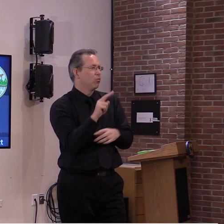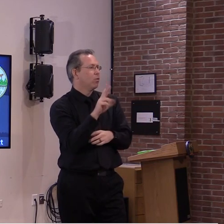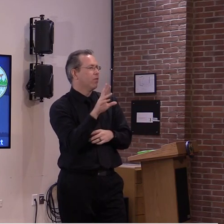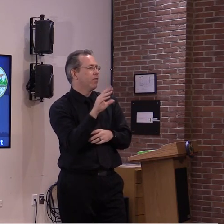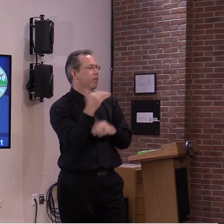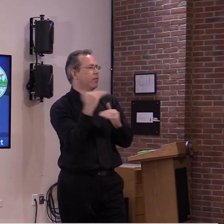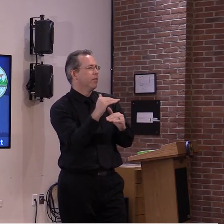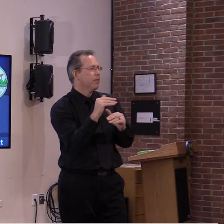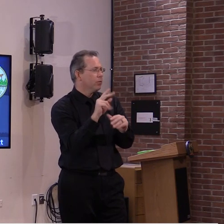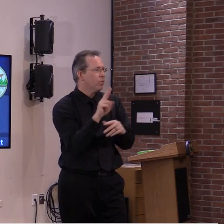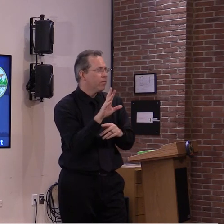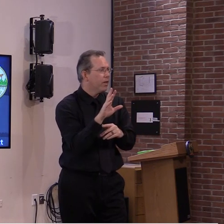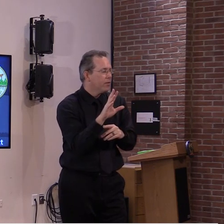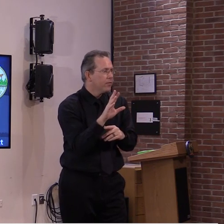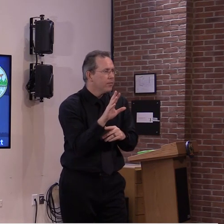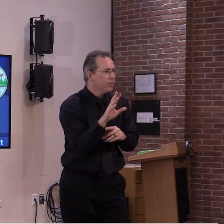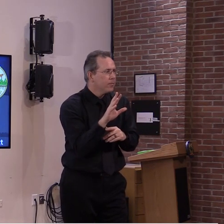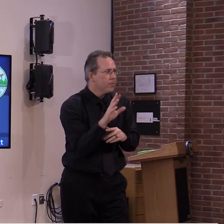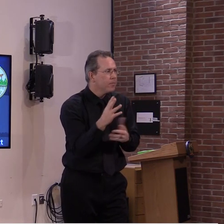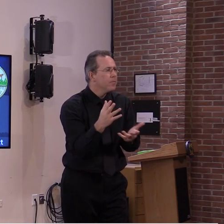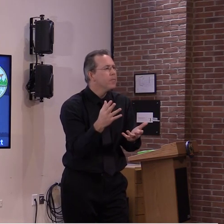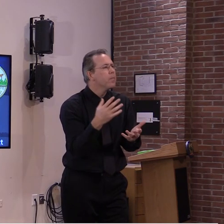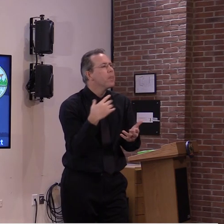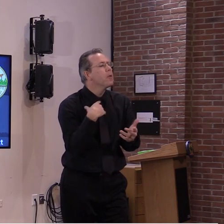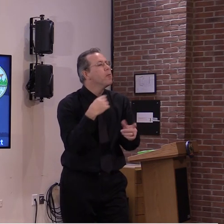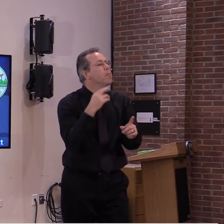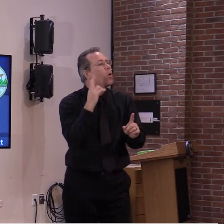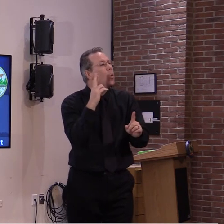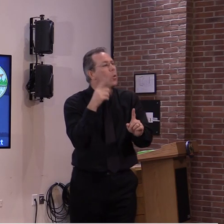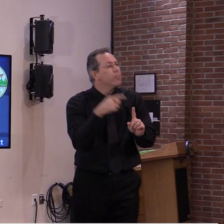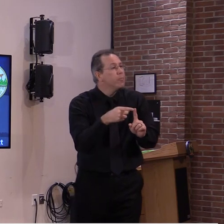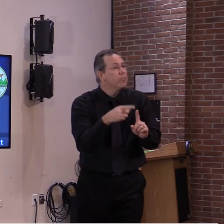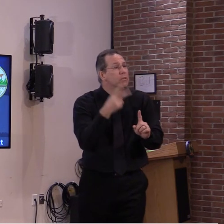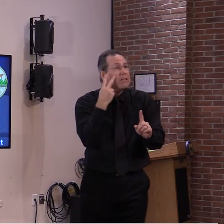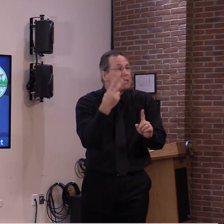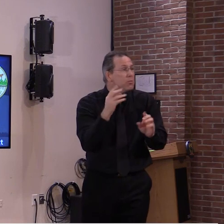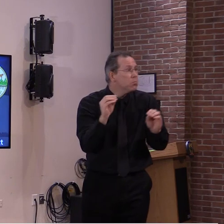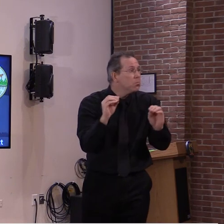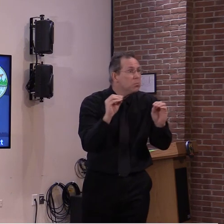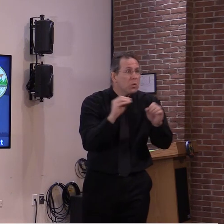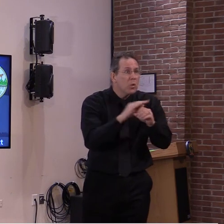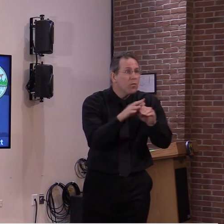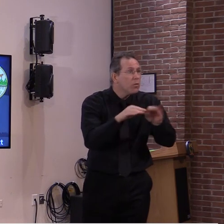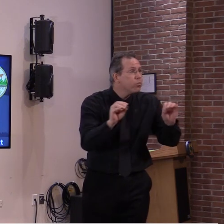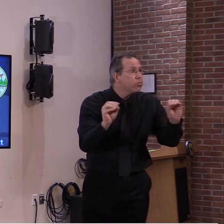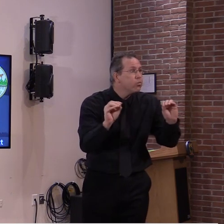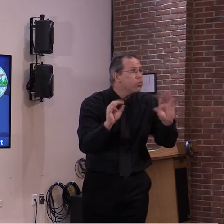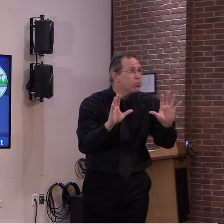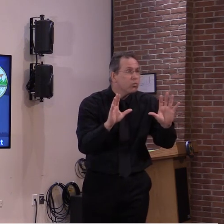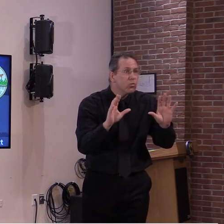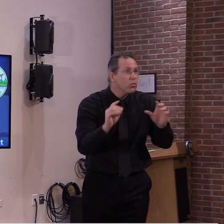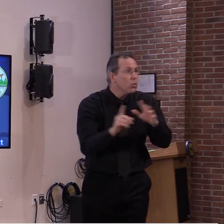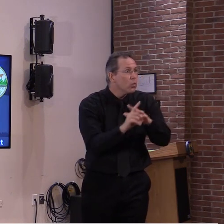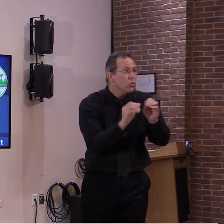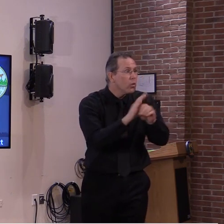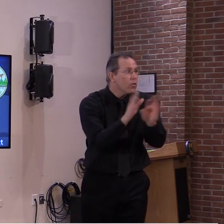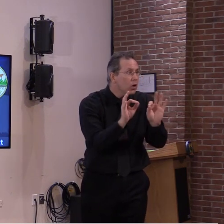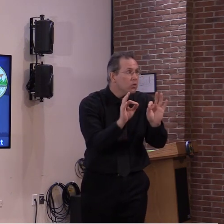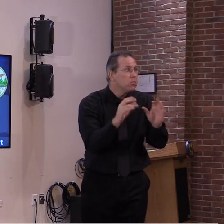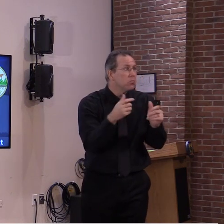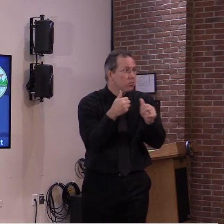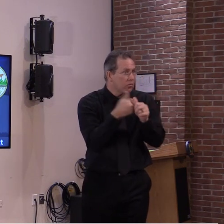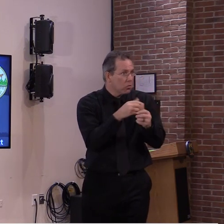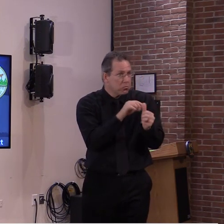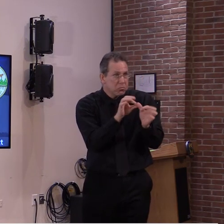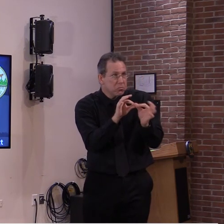is that as we've seen so far, there haven't been cases attributed to this resumption of athletic activities. We look at